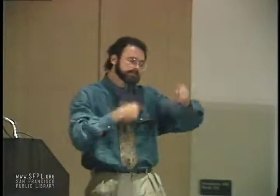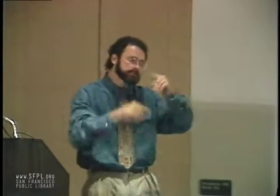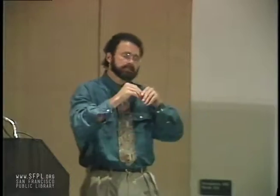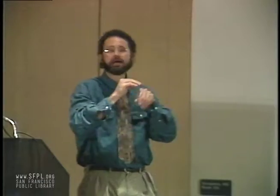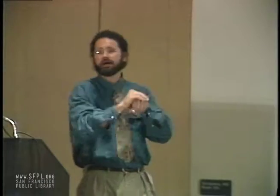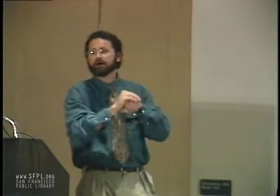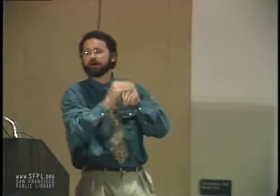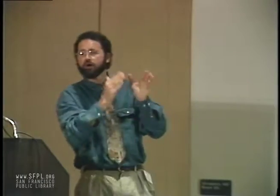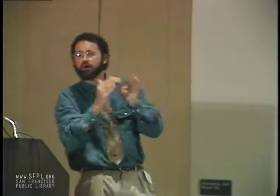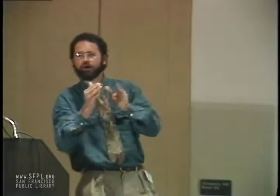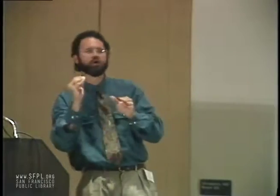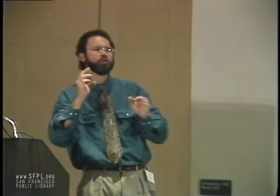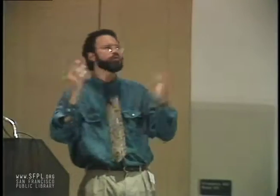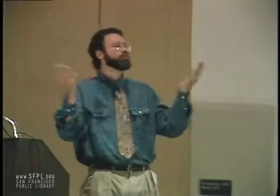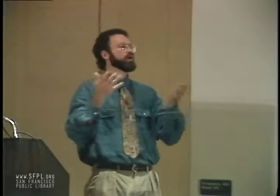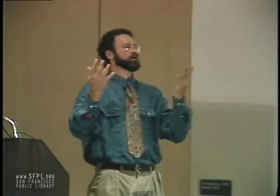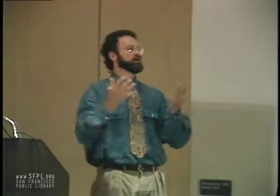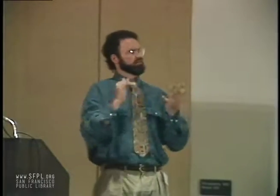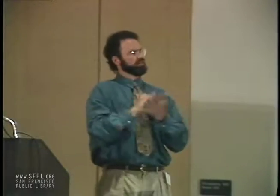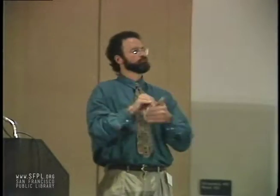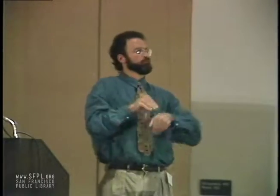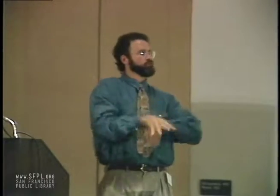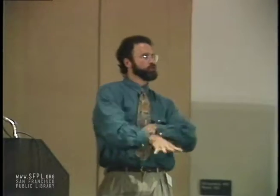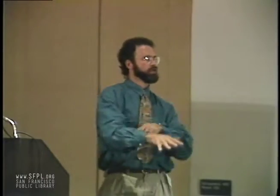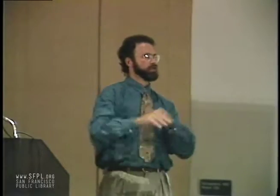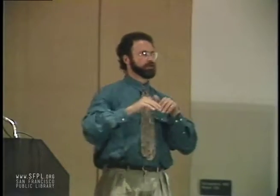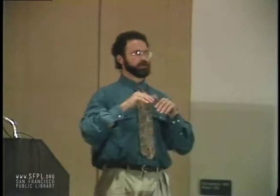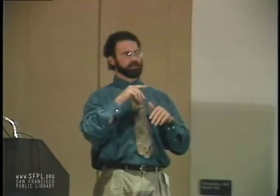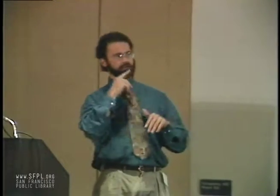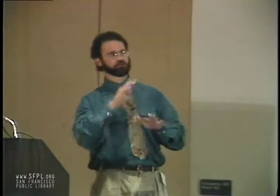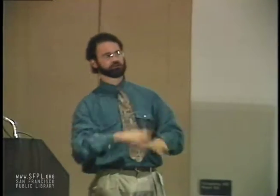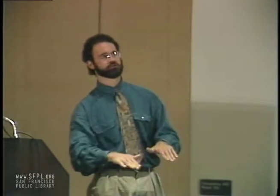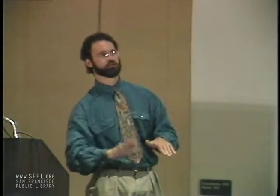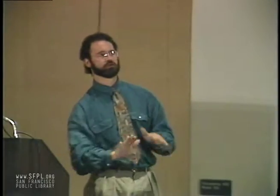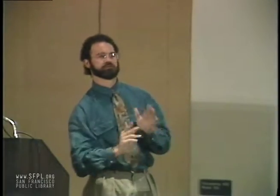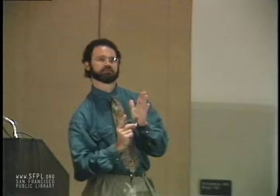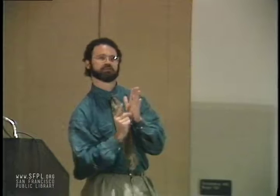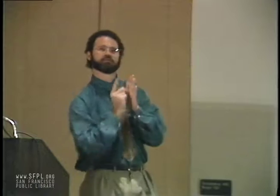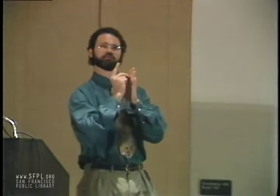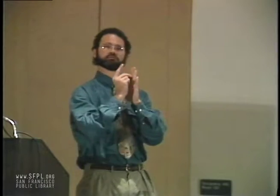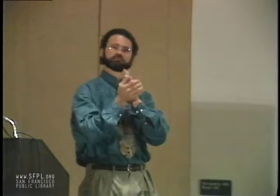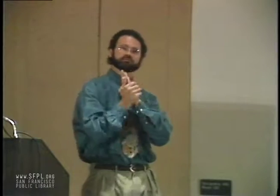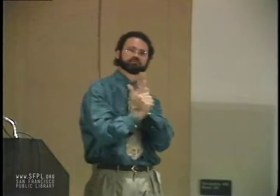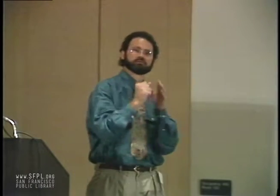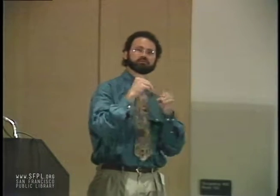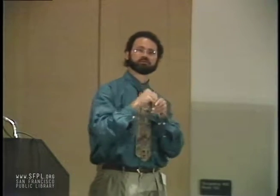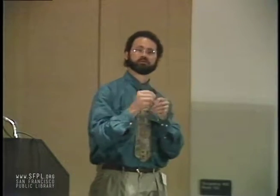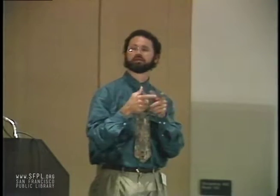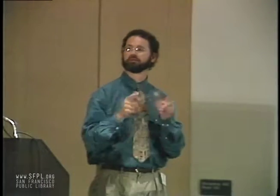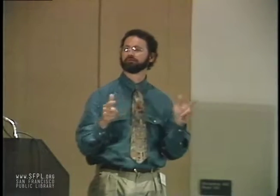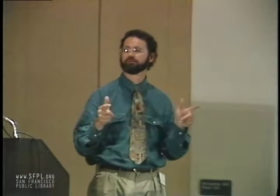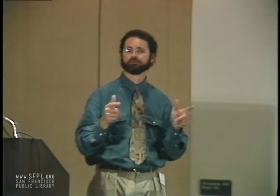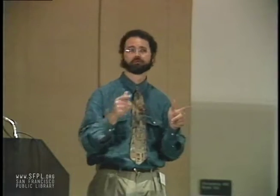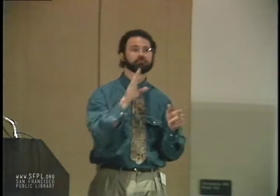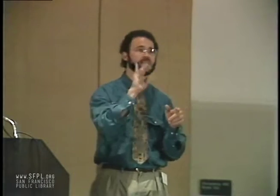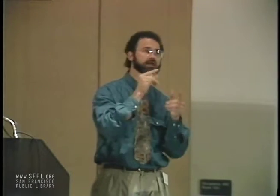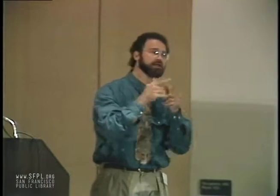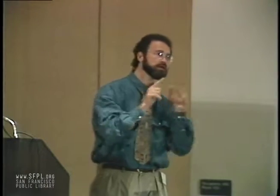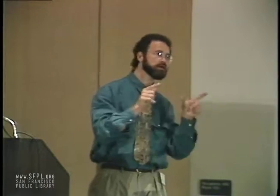sign language, or maybe they'll try to speak. Maybe they'll try to sign in English word order so that their child develops competencies